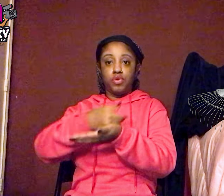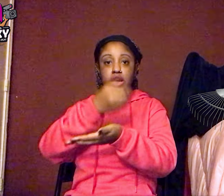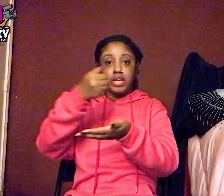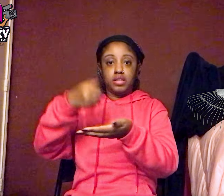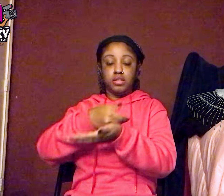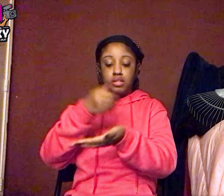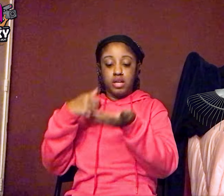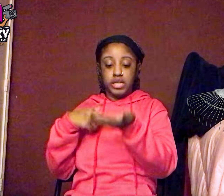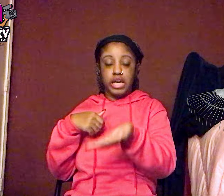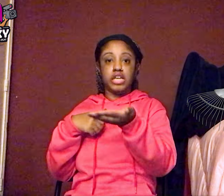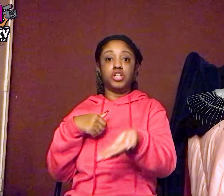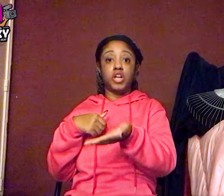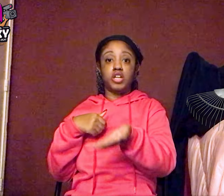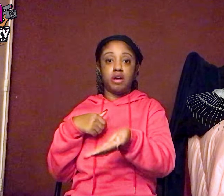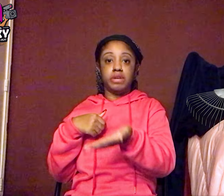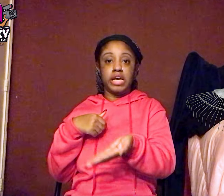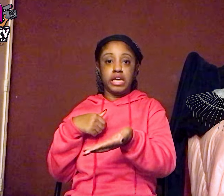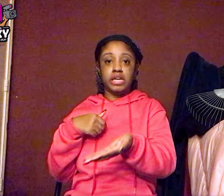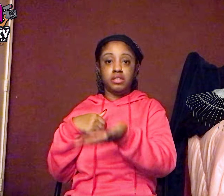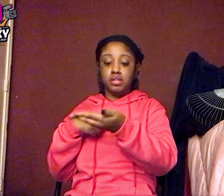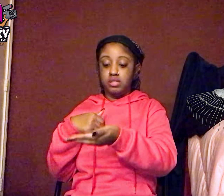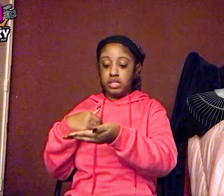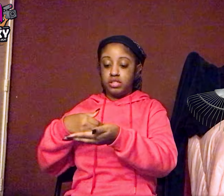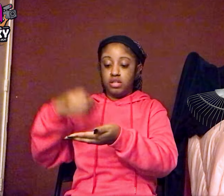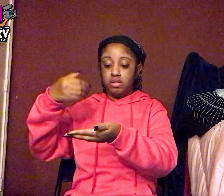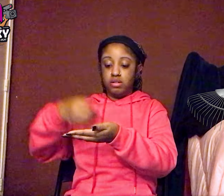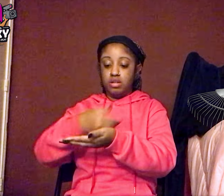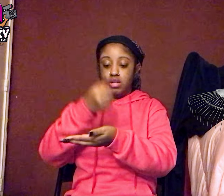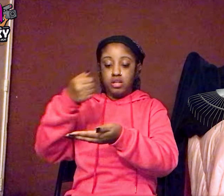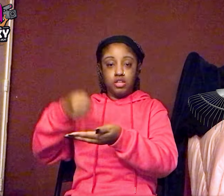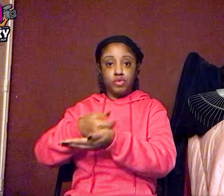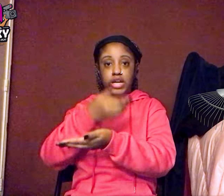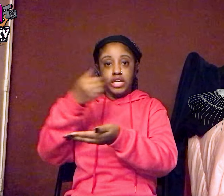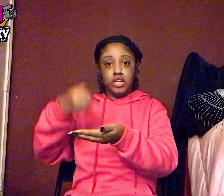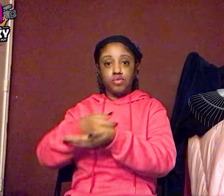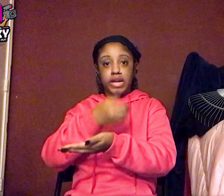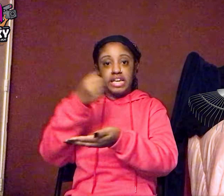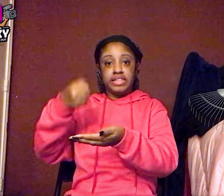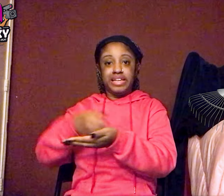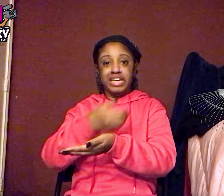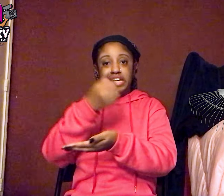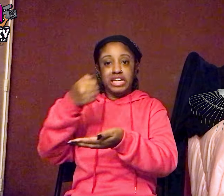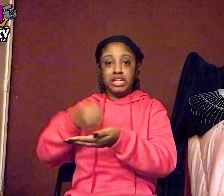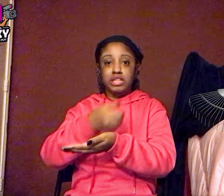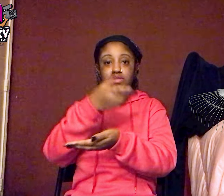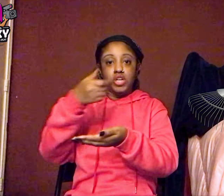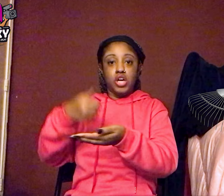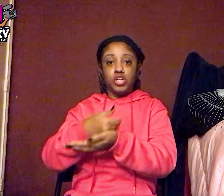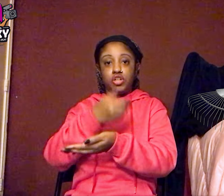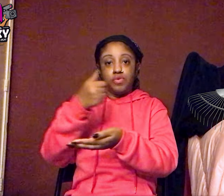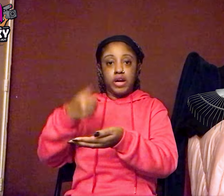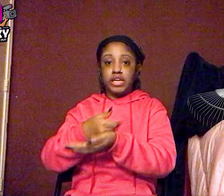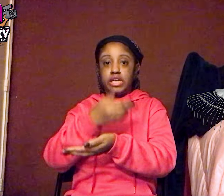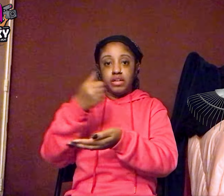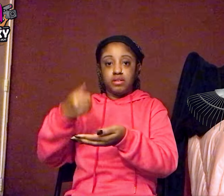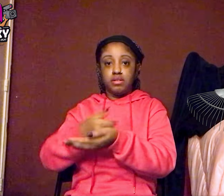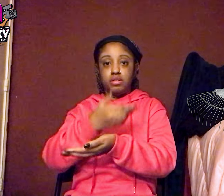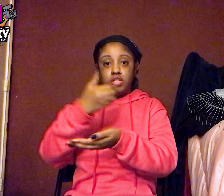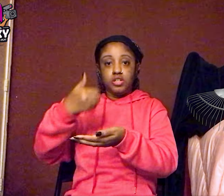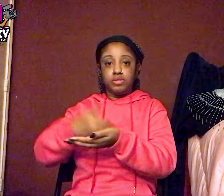Rake. Again, your non-dominant hand. Stay still. You're raking. You're raking leaves. You're raking. You're